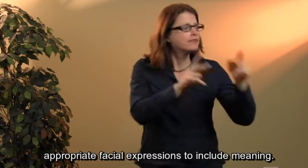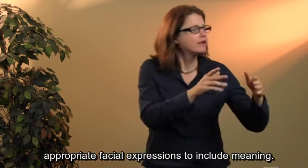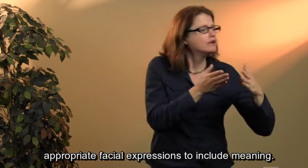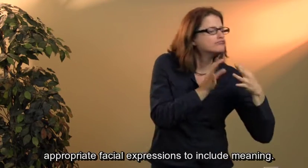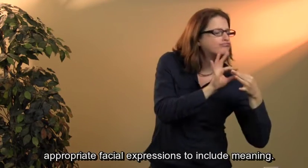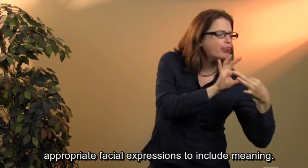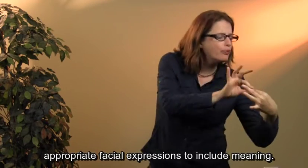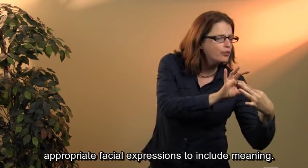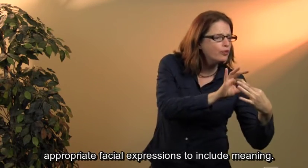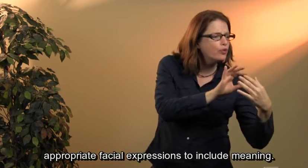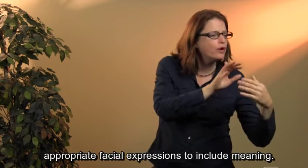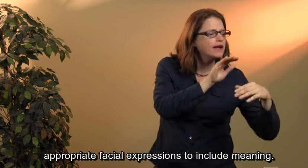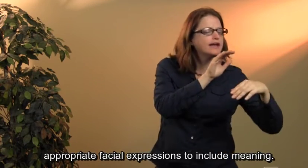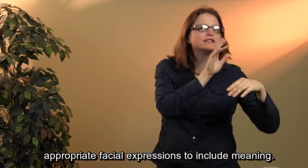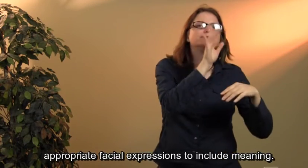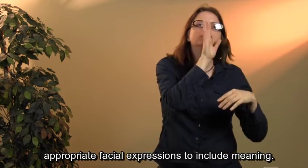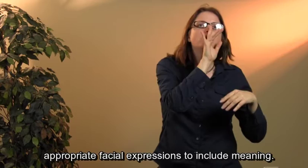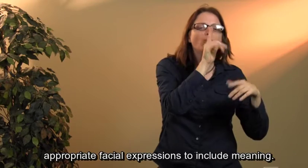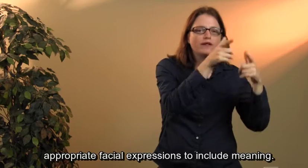to include meaning.